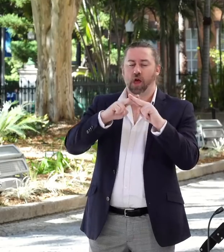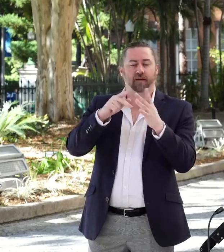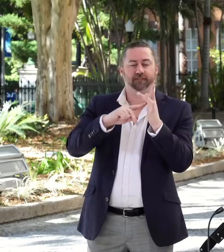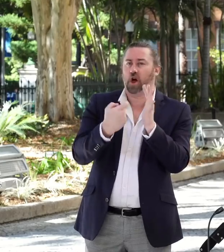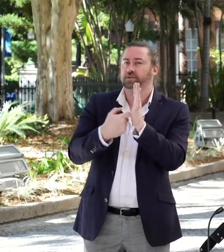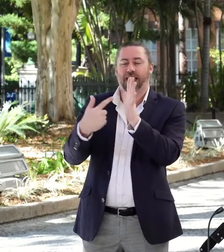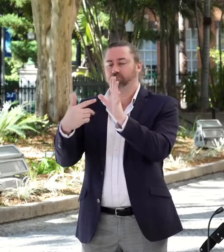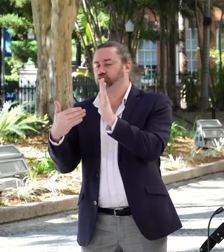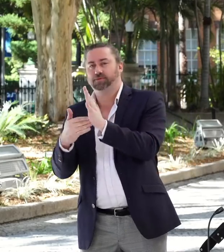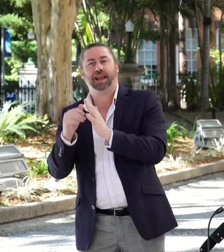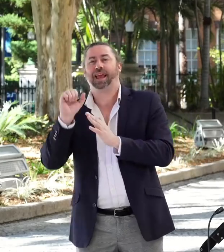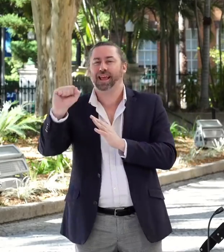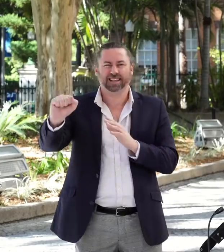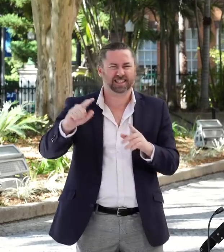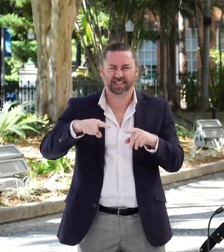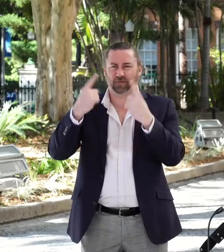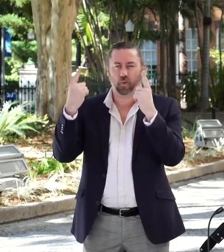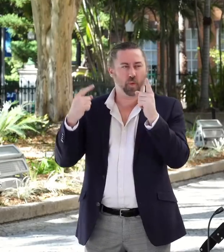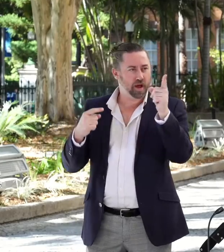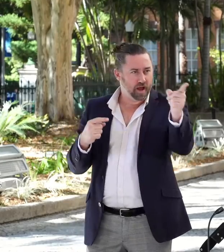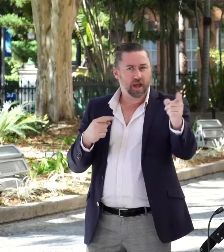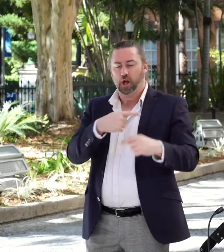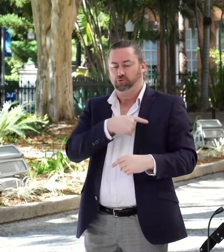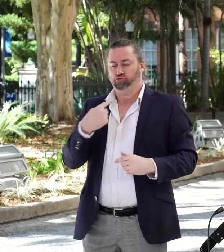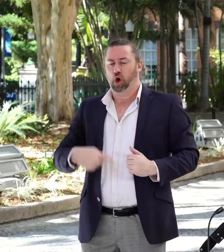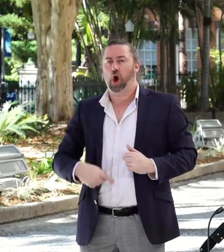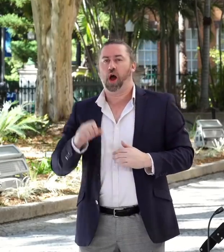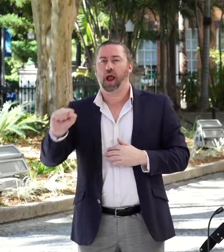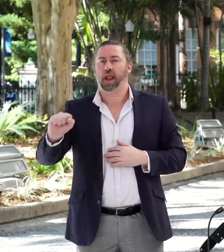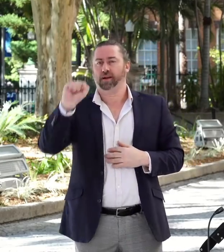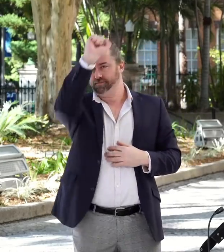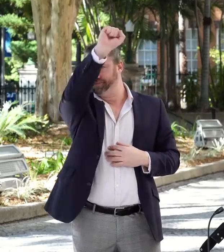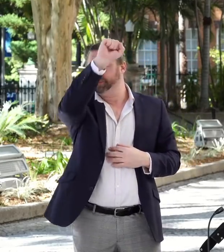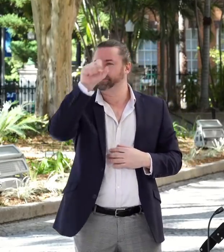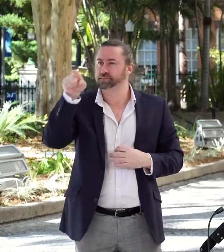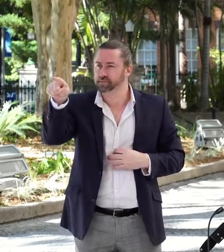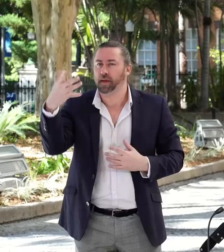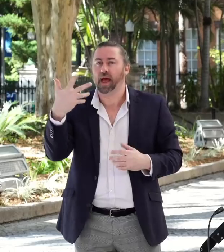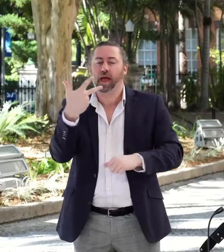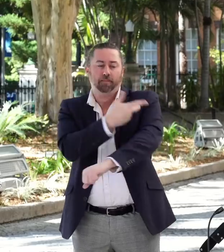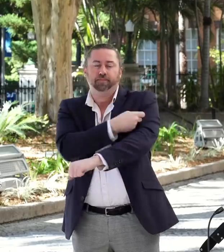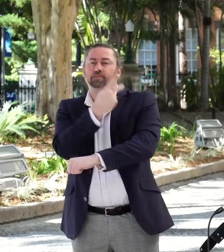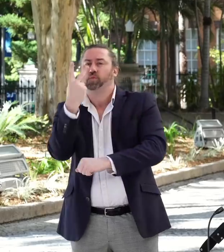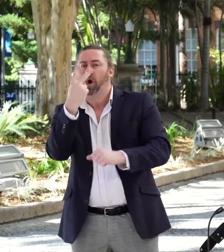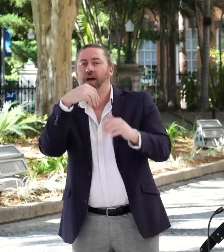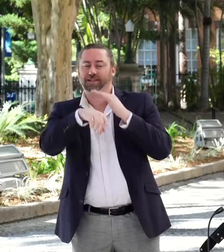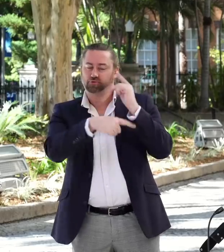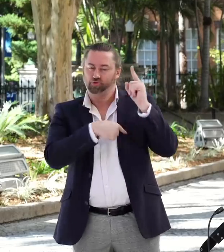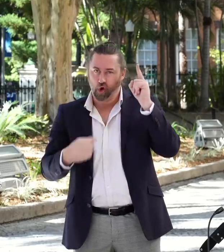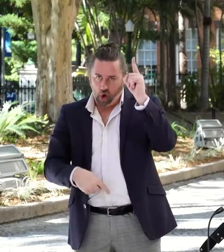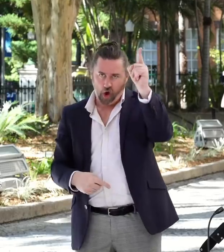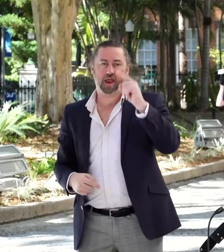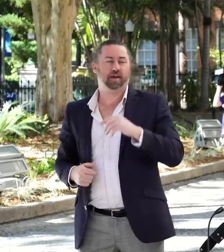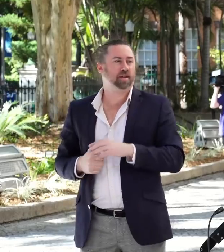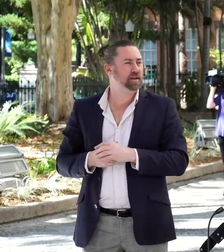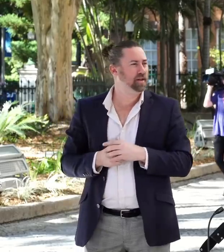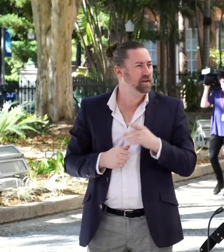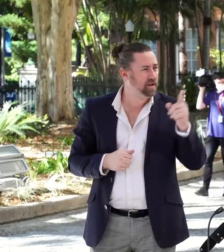or AstraZeneca. It was a Chinese vaccine. Yes. Yes, he was vaccinated in China.